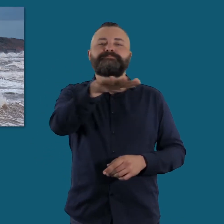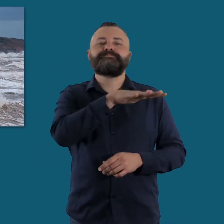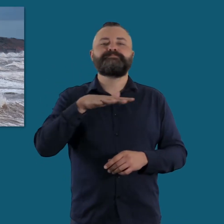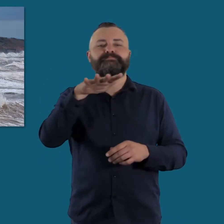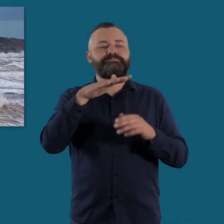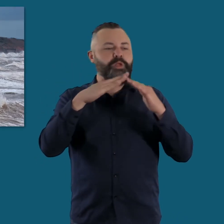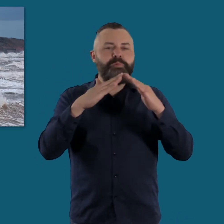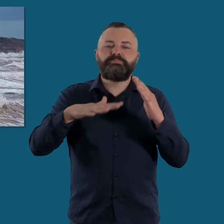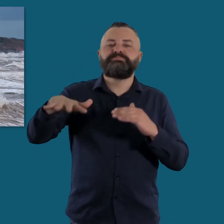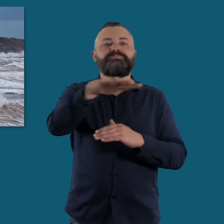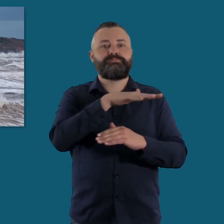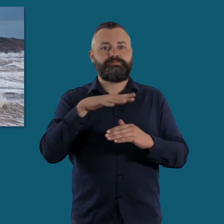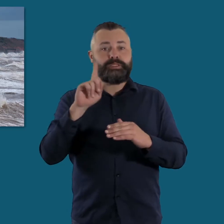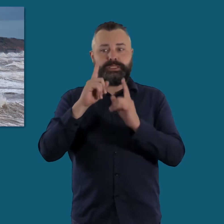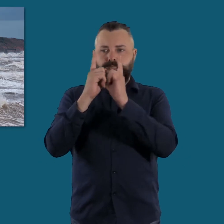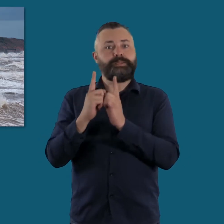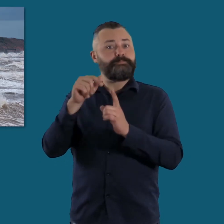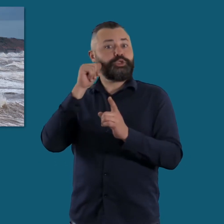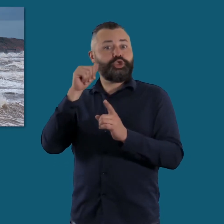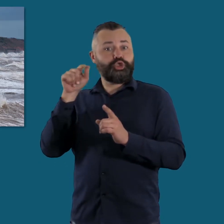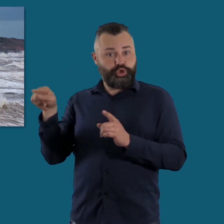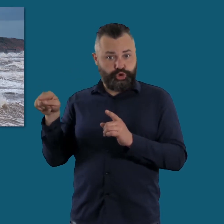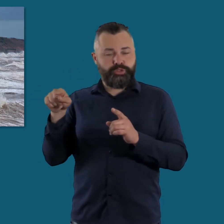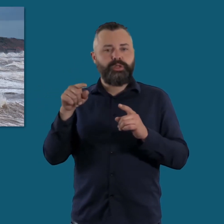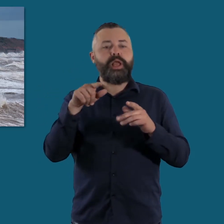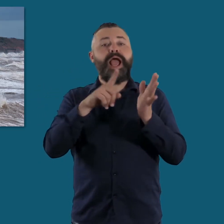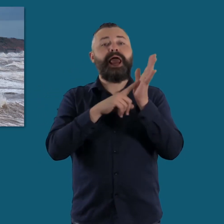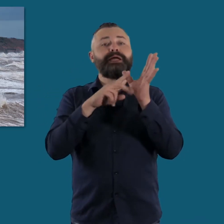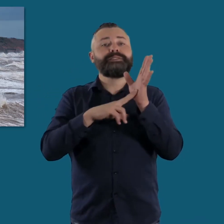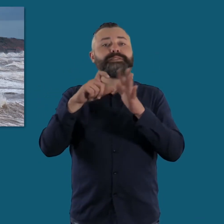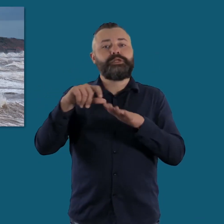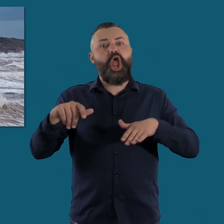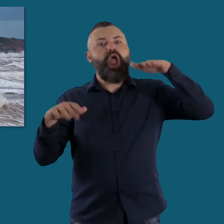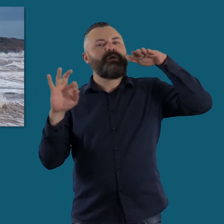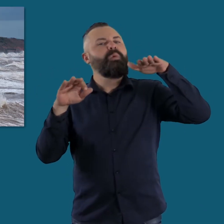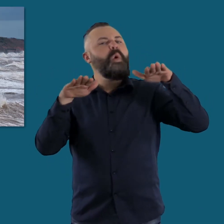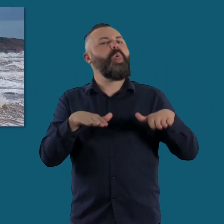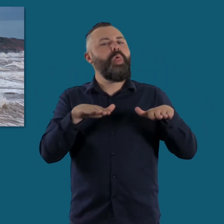and heavy rain leads to river flooding that coincides with coastal storm surges.